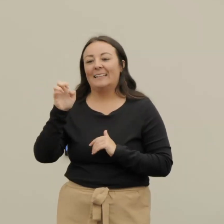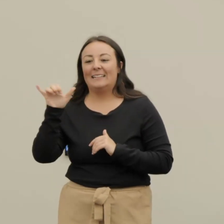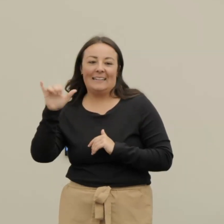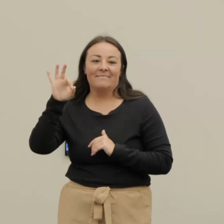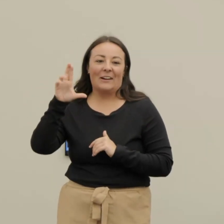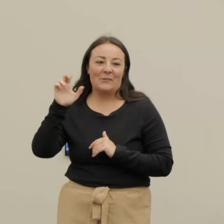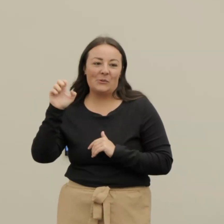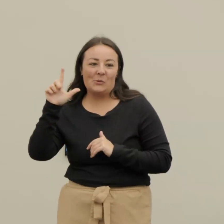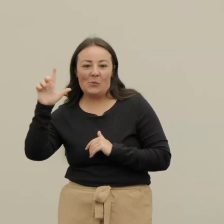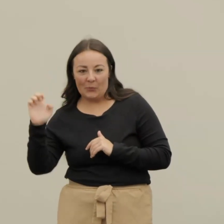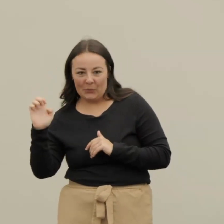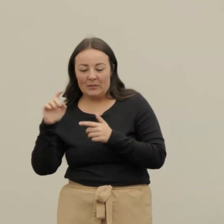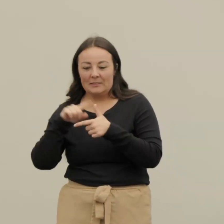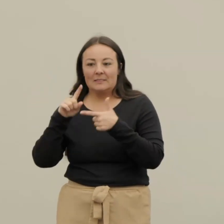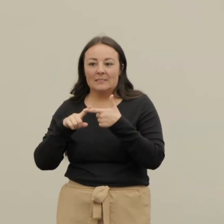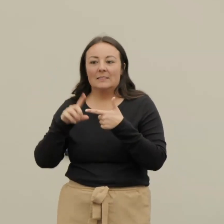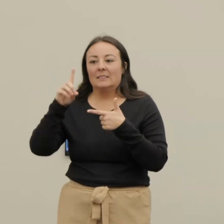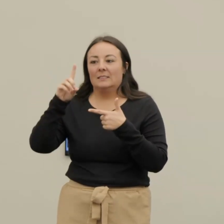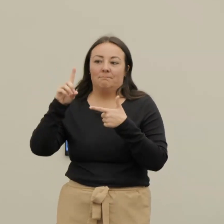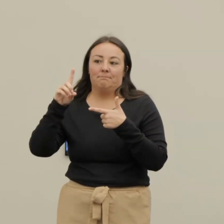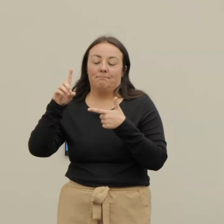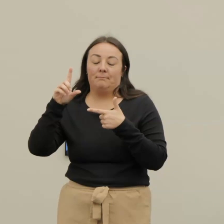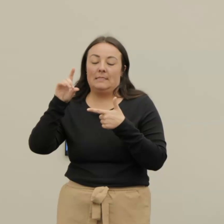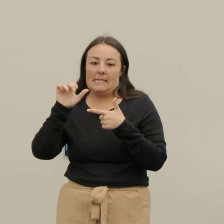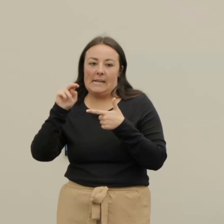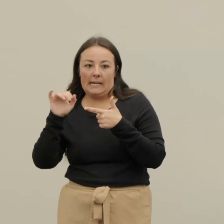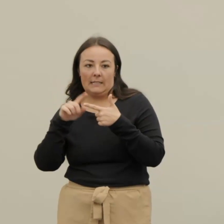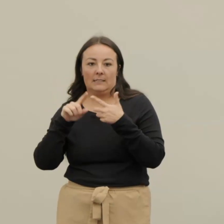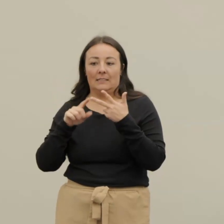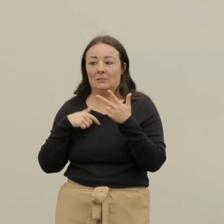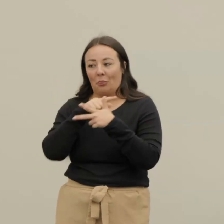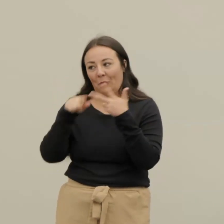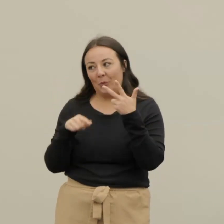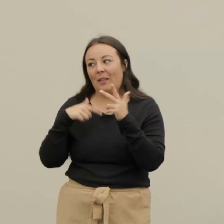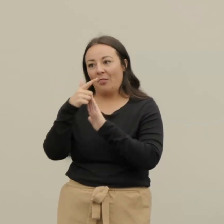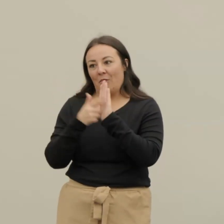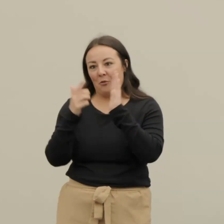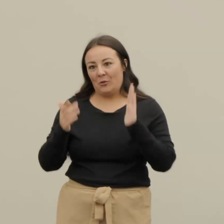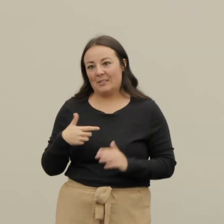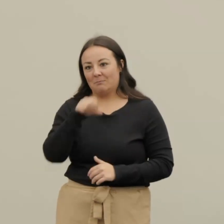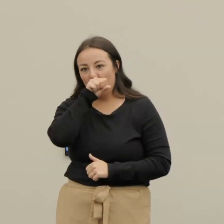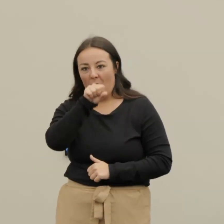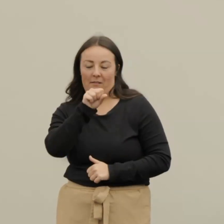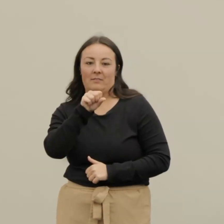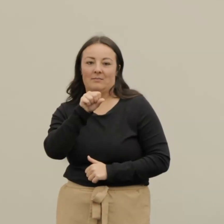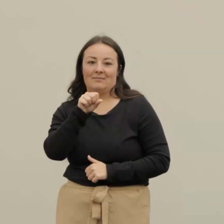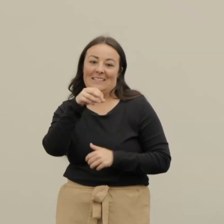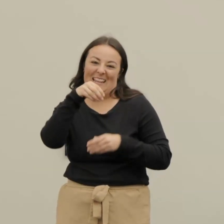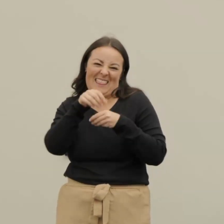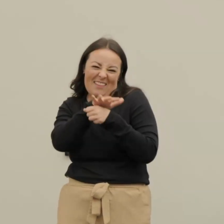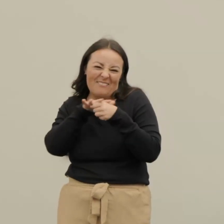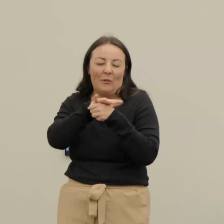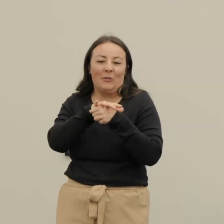Hill, and Dan Goldstein are 3 lawyers that I absolutely love in the field of disability rights.